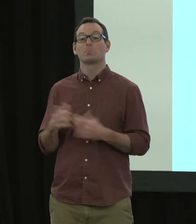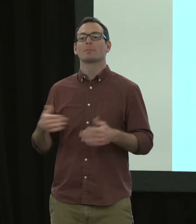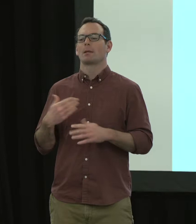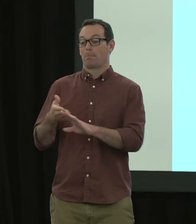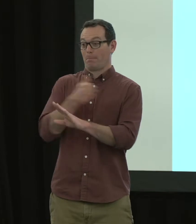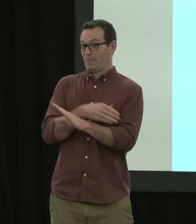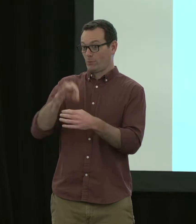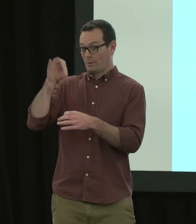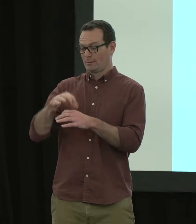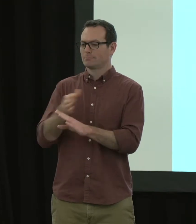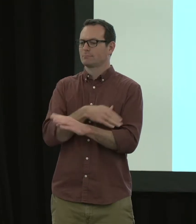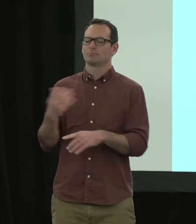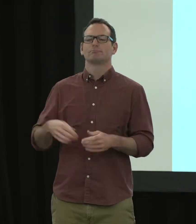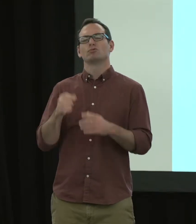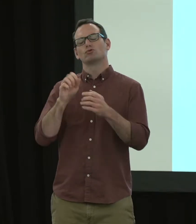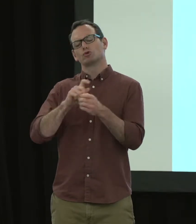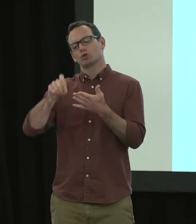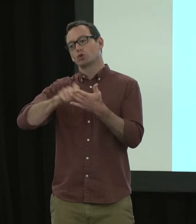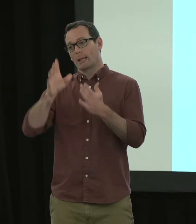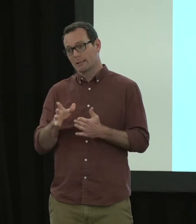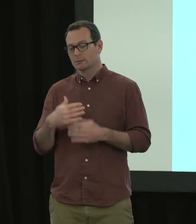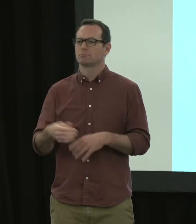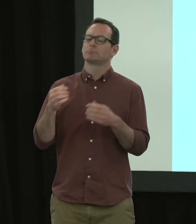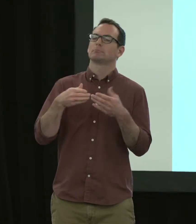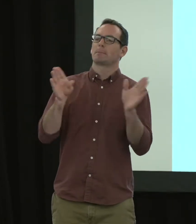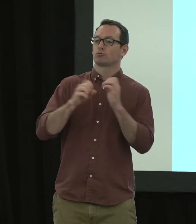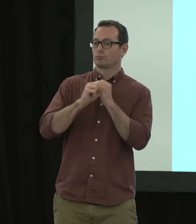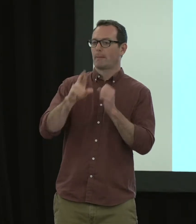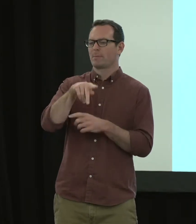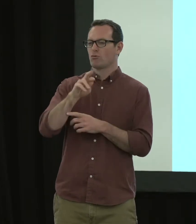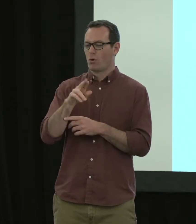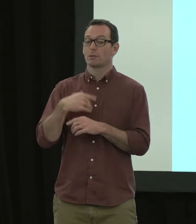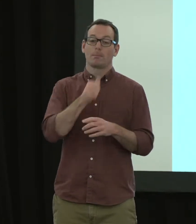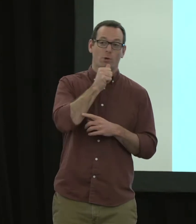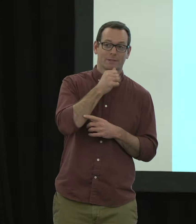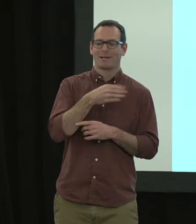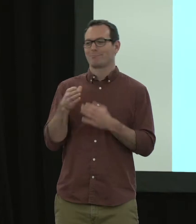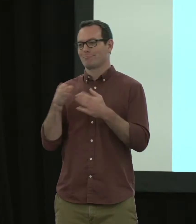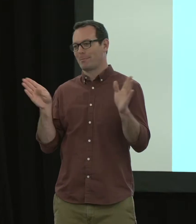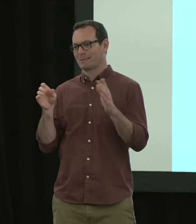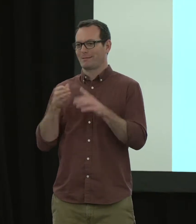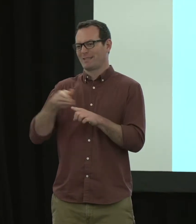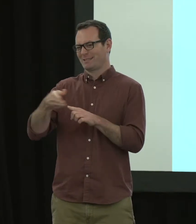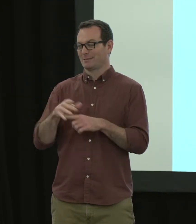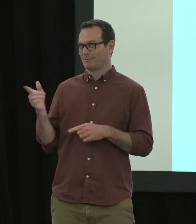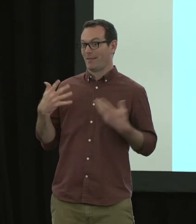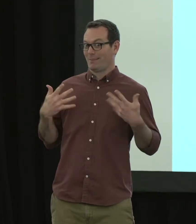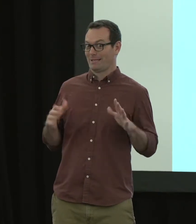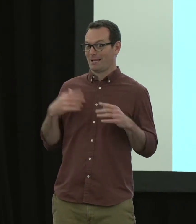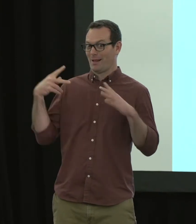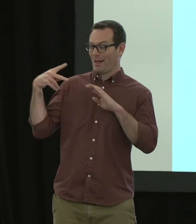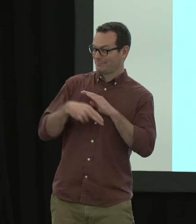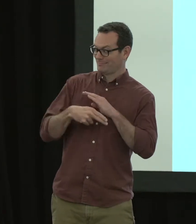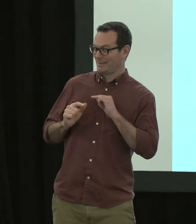in journalism and public relations in both the private and public sector. And that's all she's going to let me say about her. So